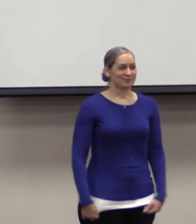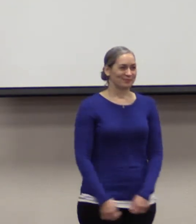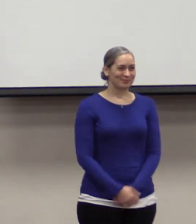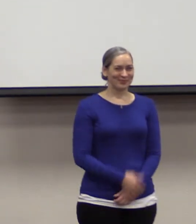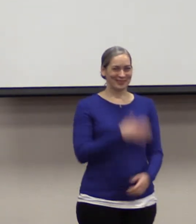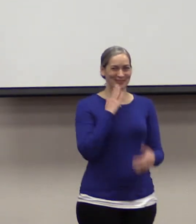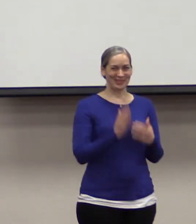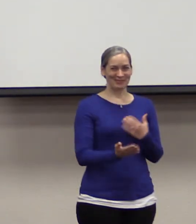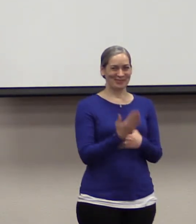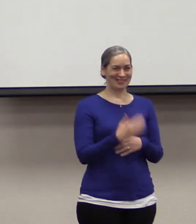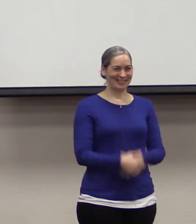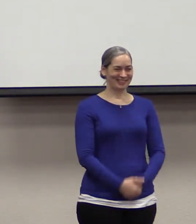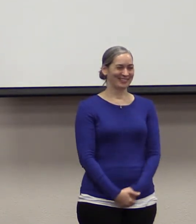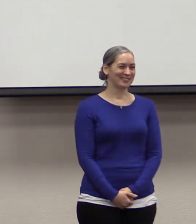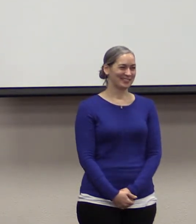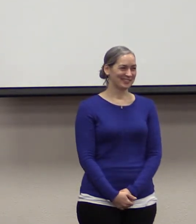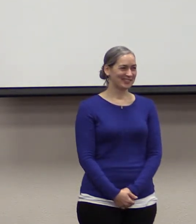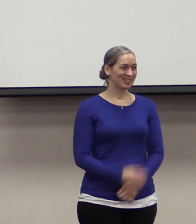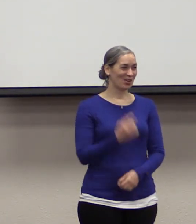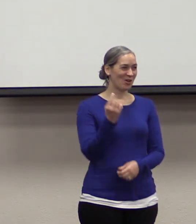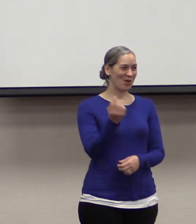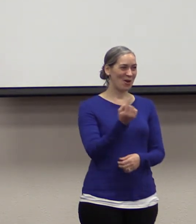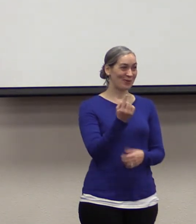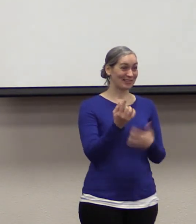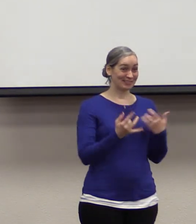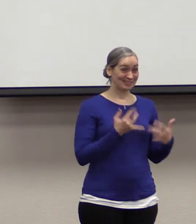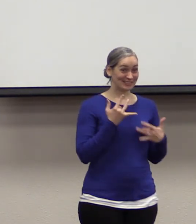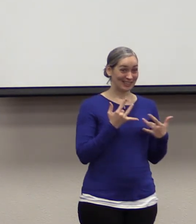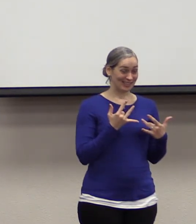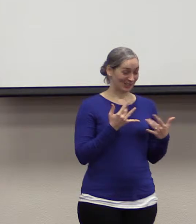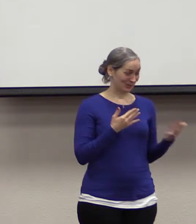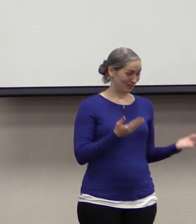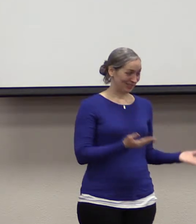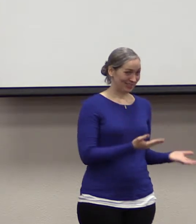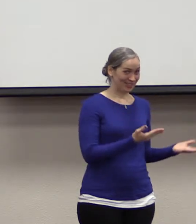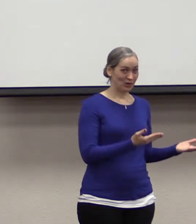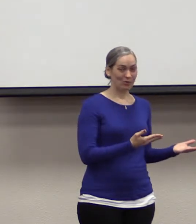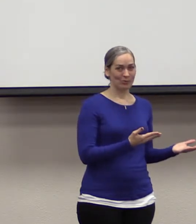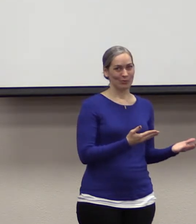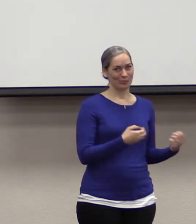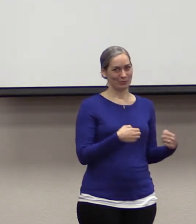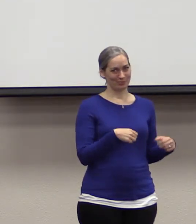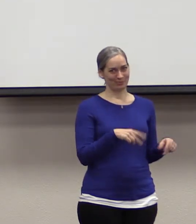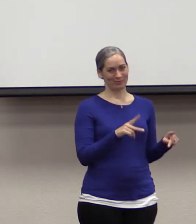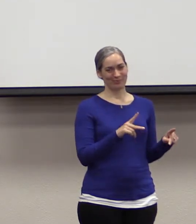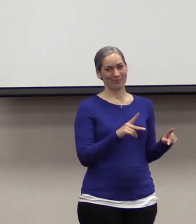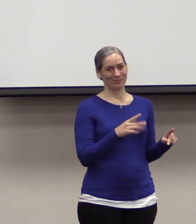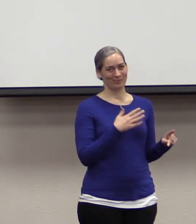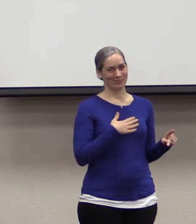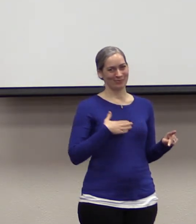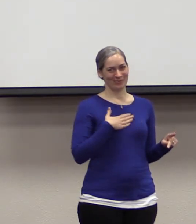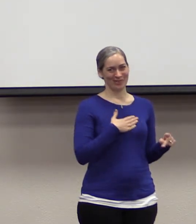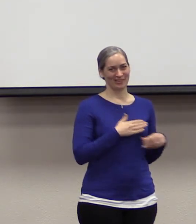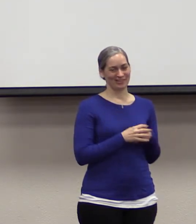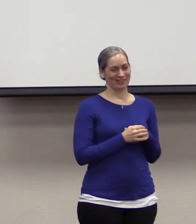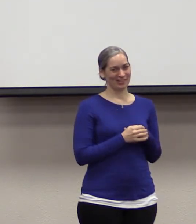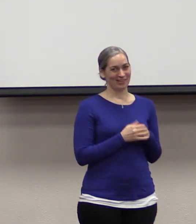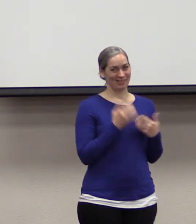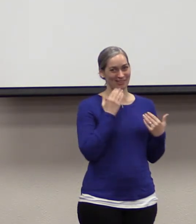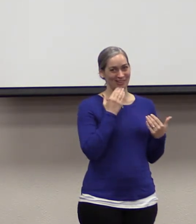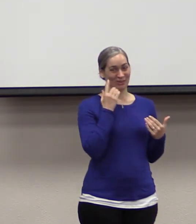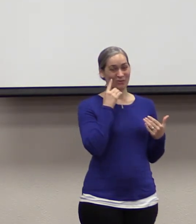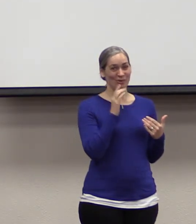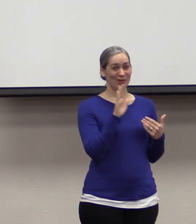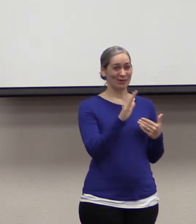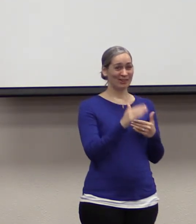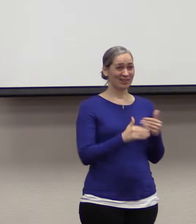Good morning. It's always so exciting to be up here. It's a privilege every single time. And thank you for those